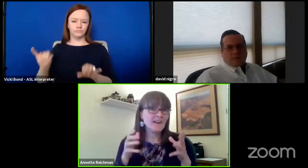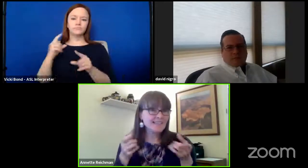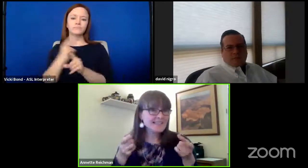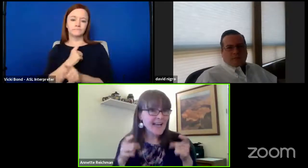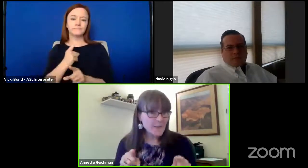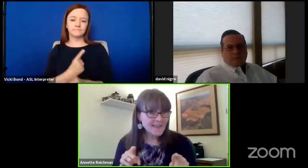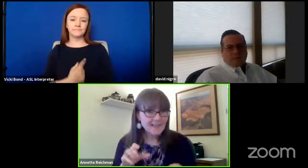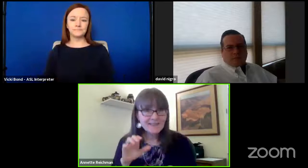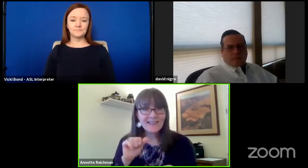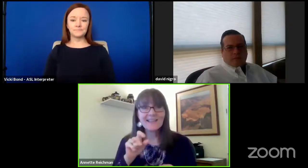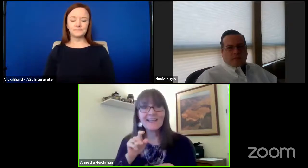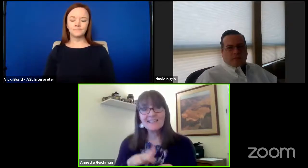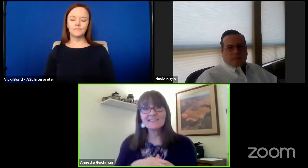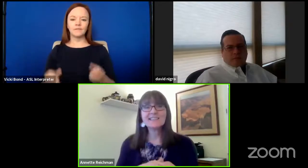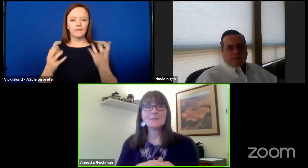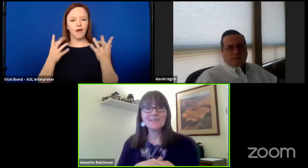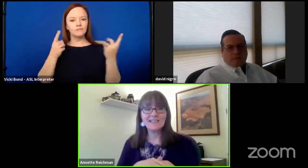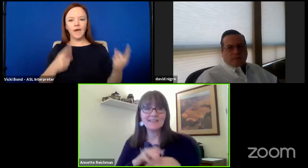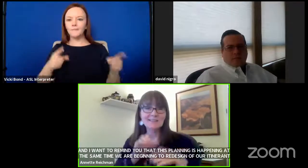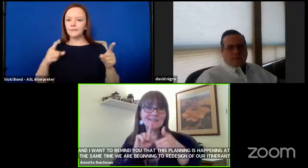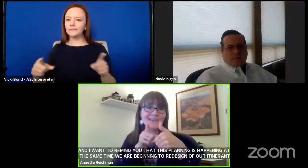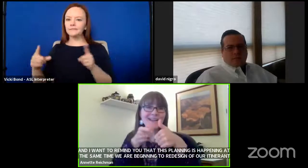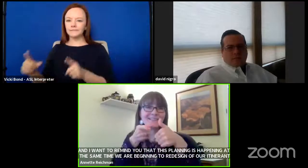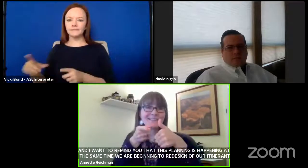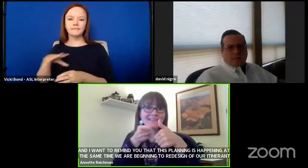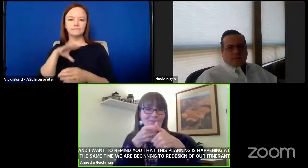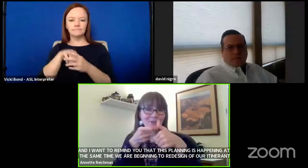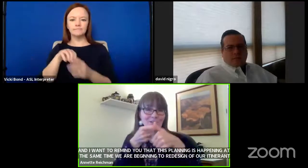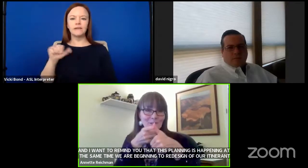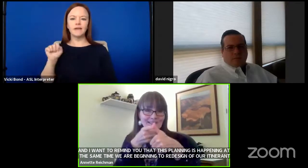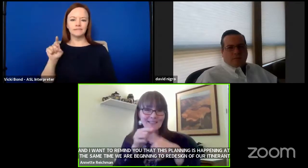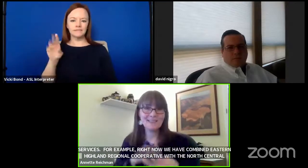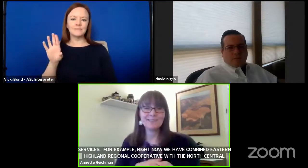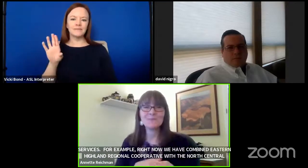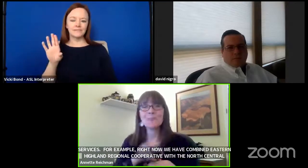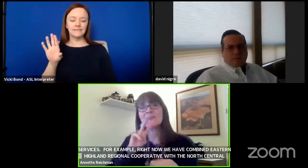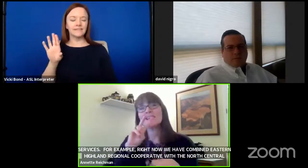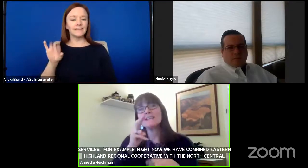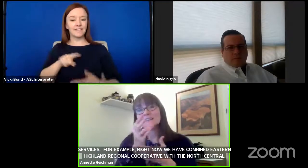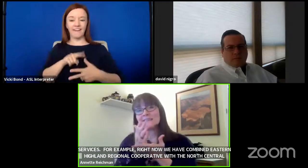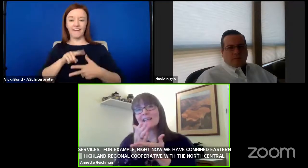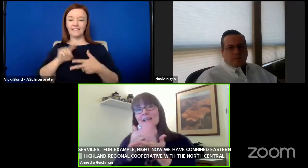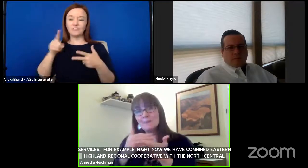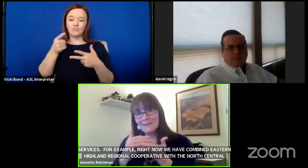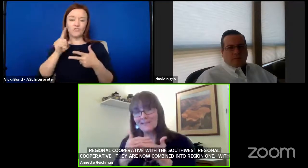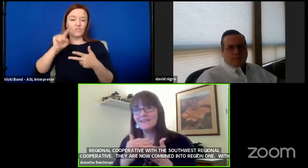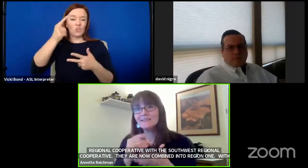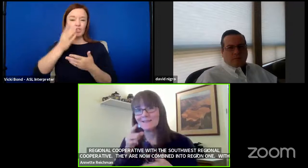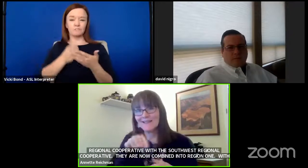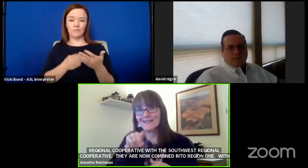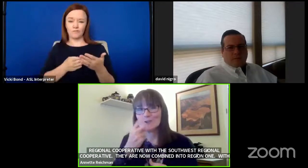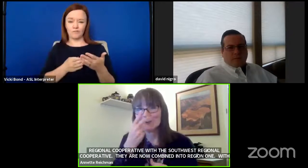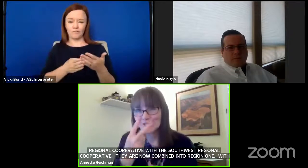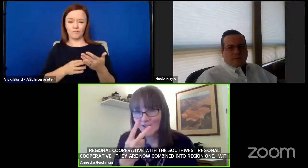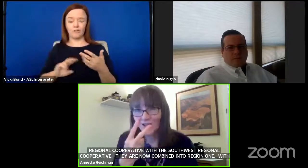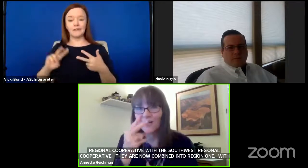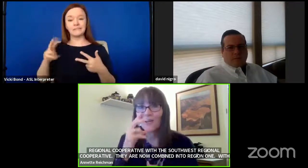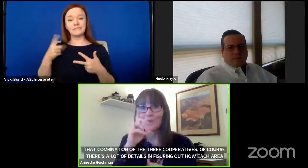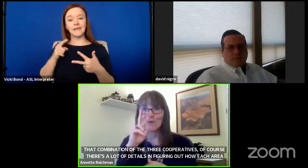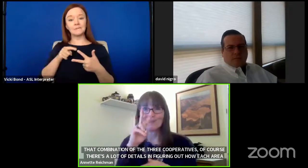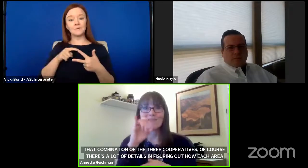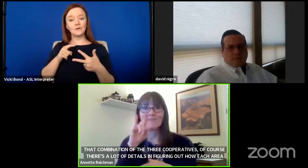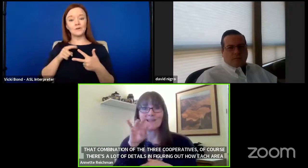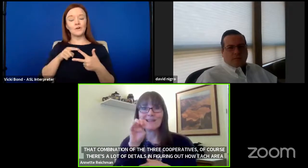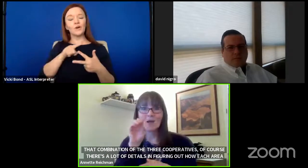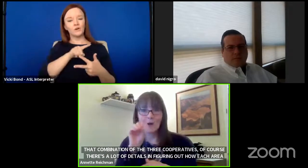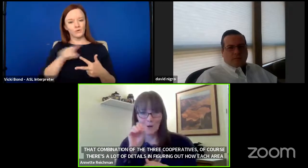So lots happening at ASDB. So that's the first piece. The second piece, as you